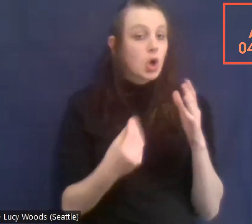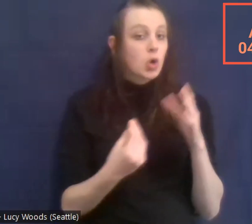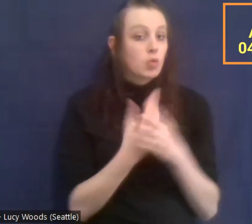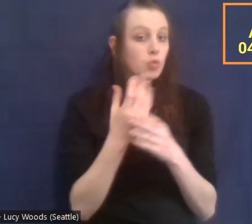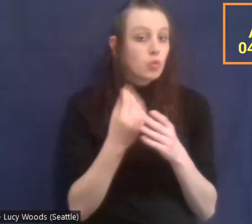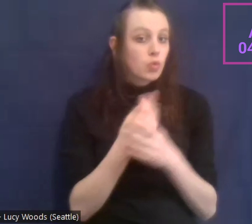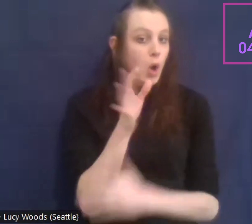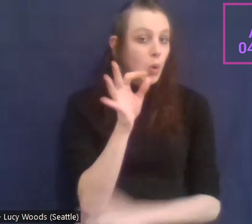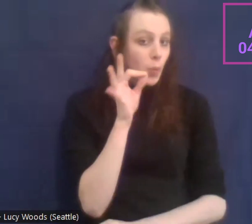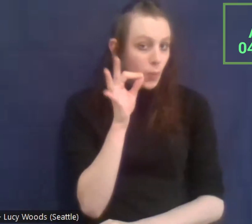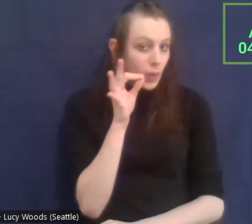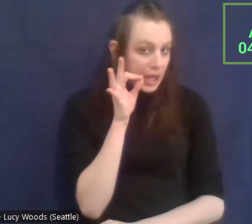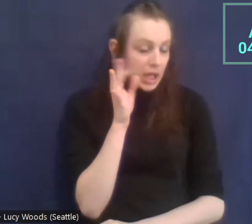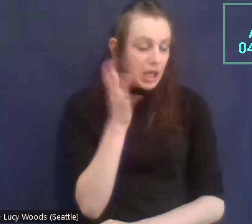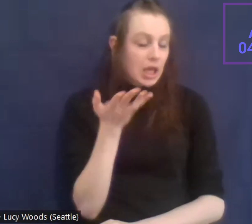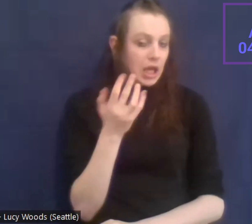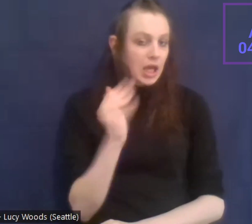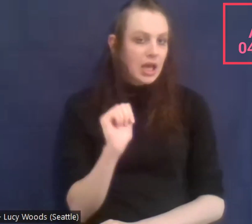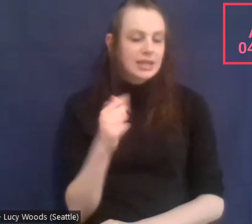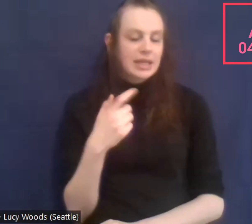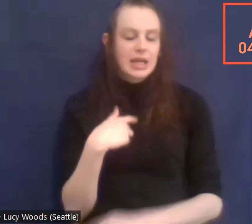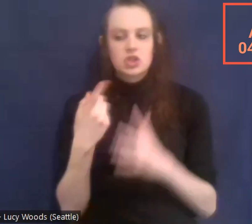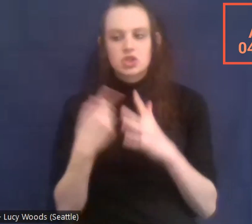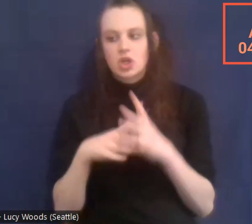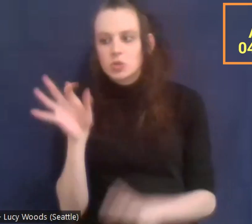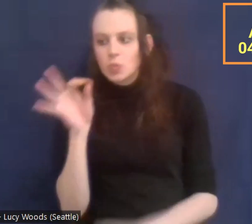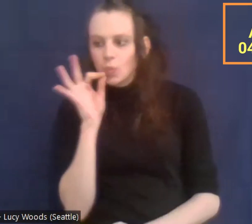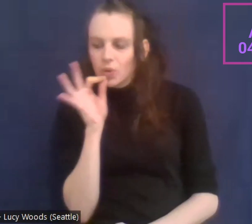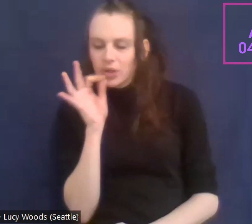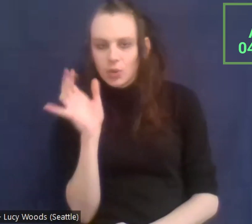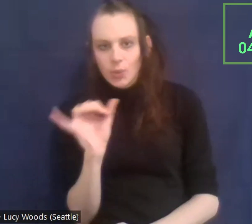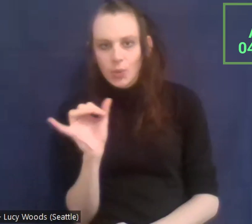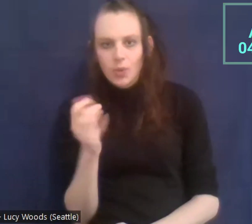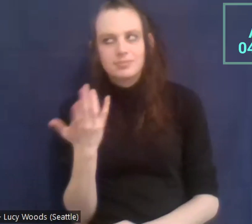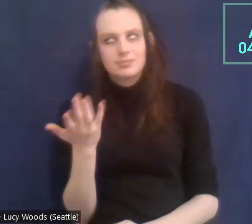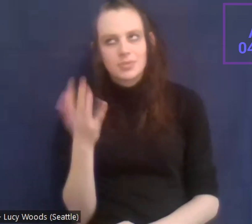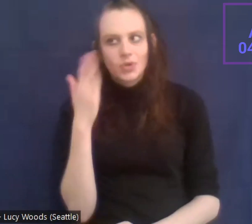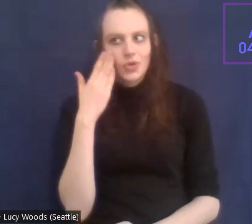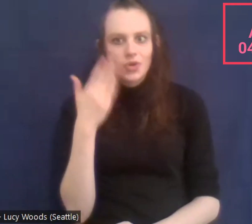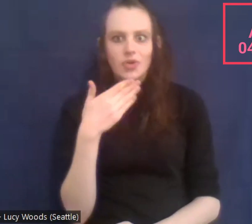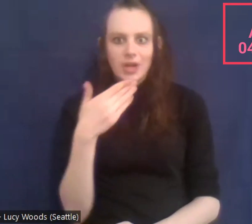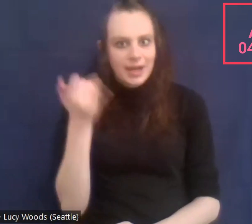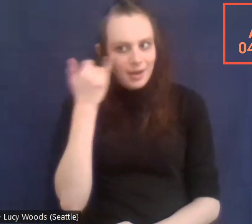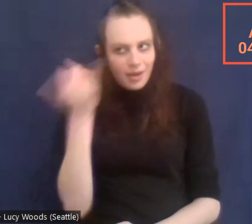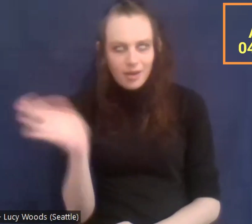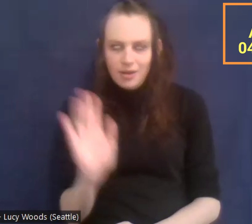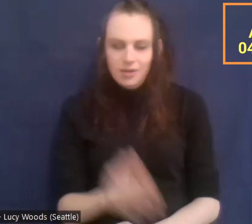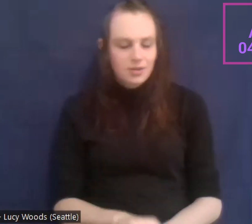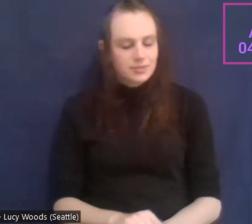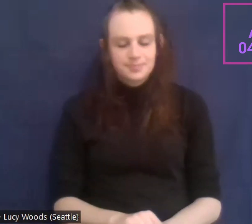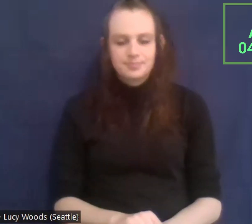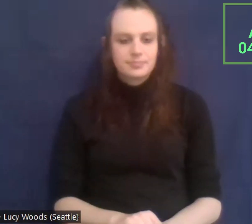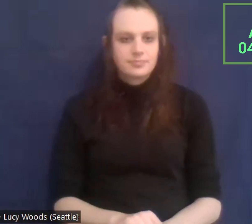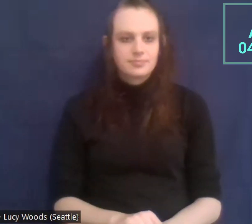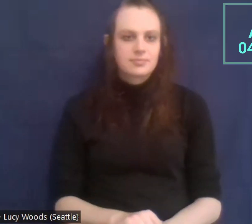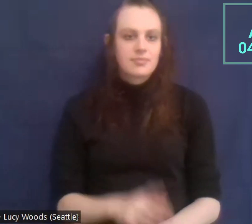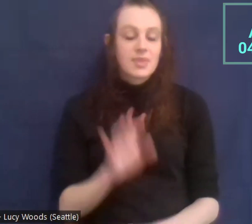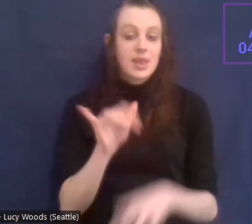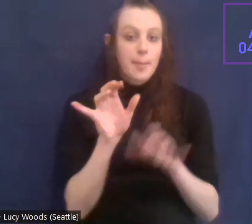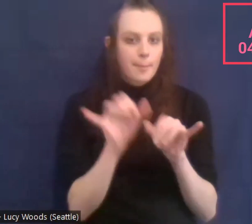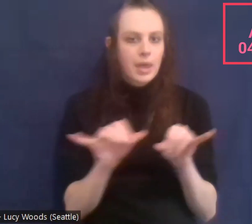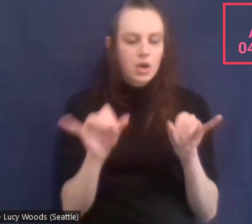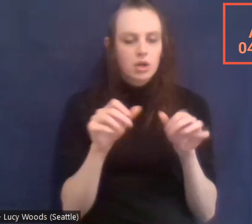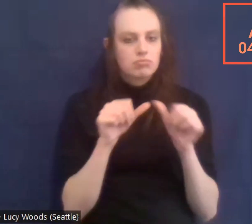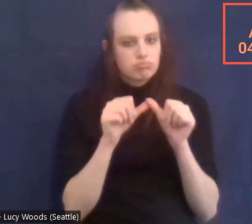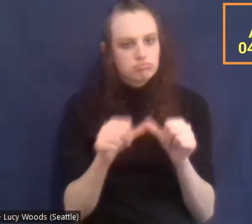started smoking it because I have good ideas. Um, and this pattern kind of follows,